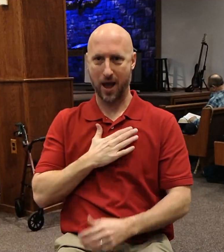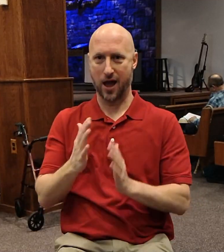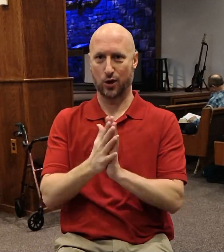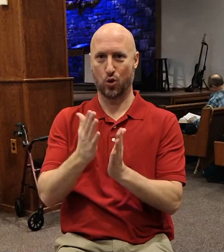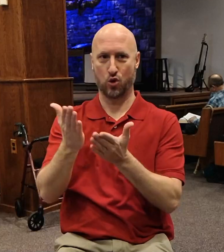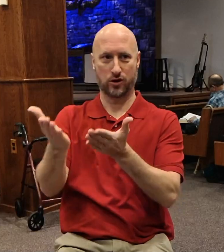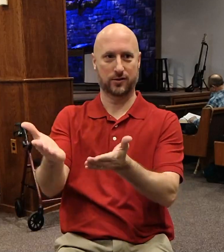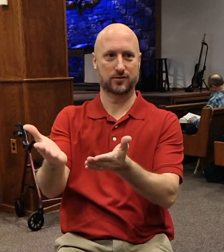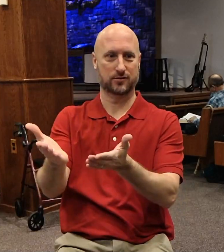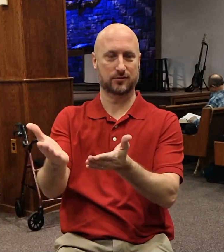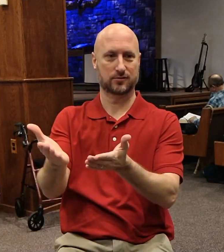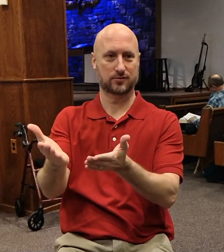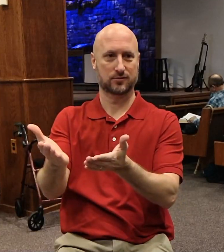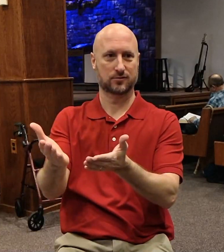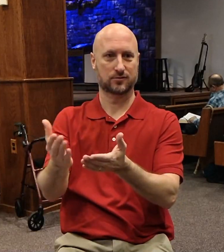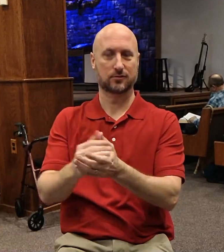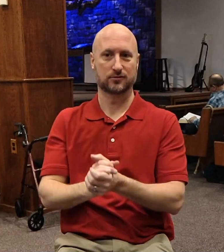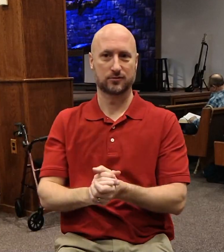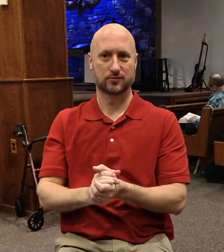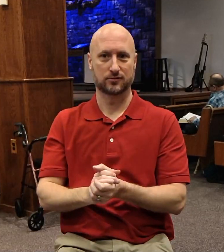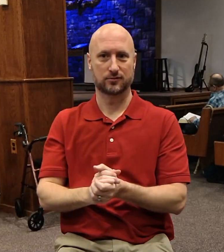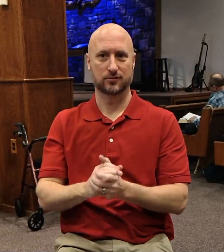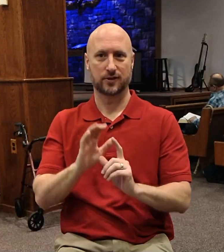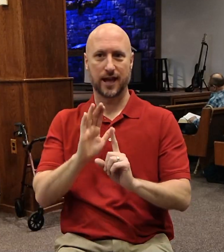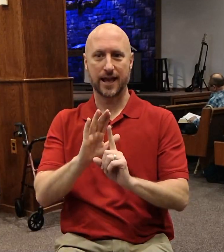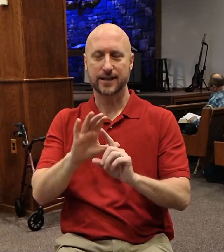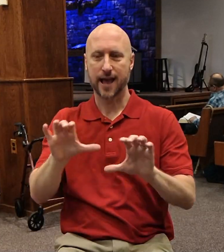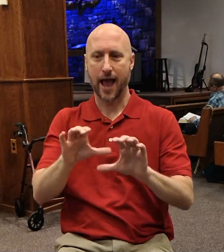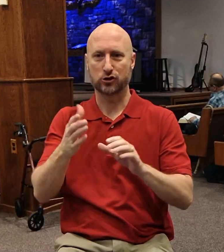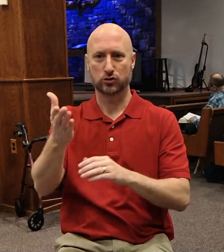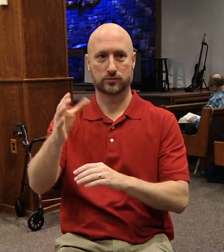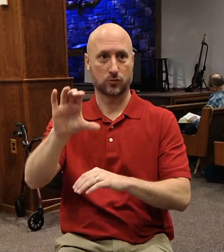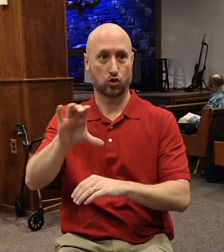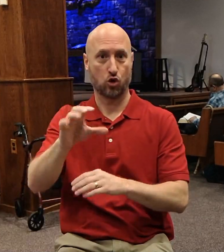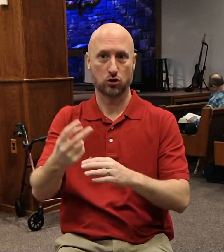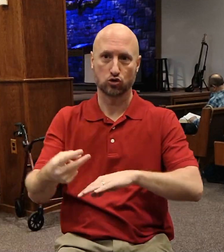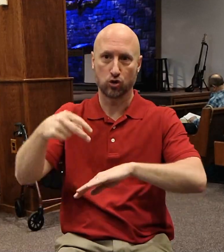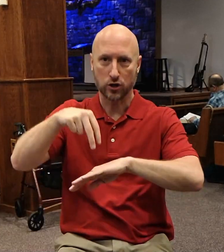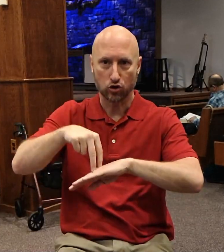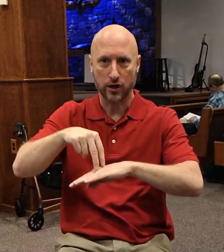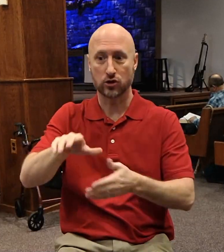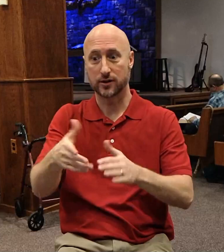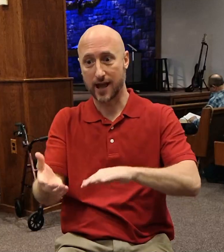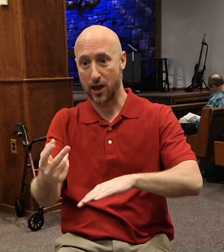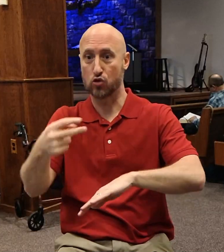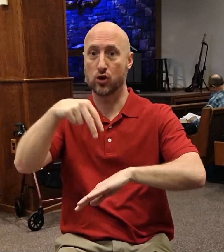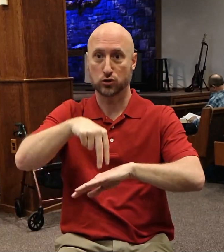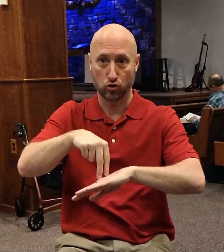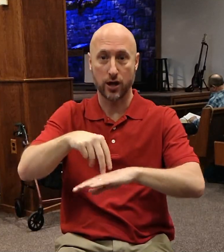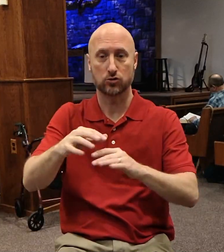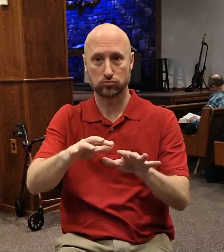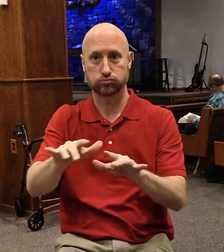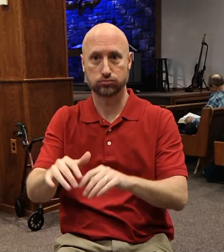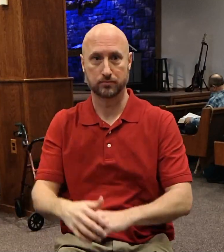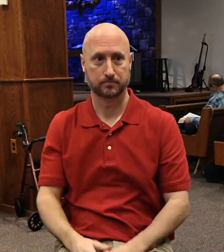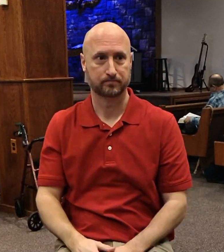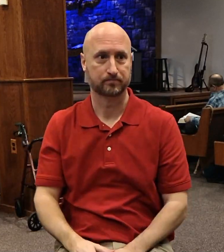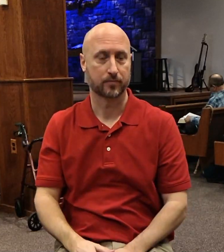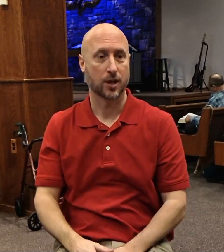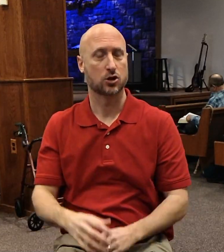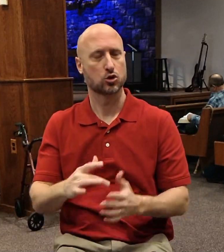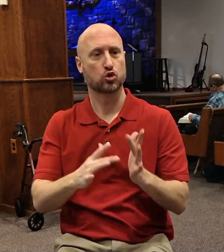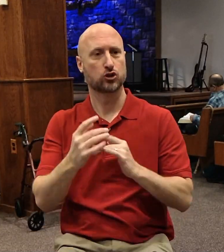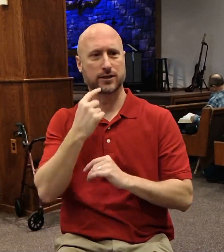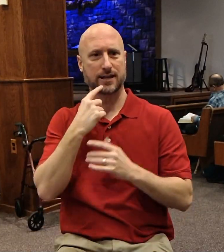of what he's going to do upon the cross and his resurrection and so forth. He says now. Wheels are turning.